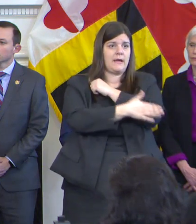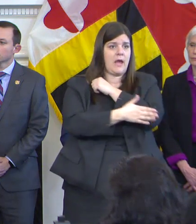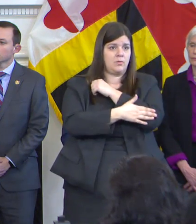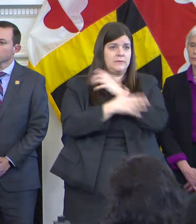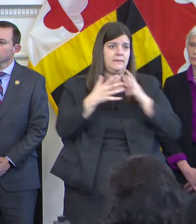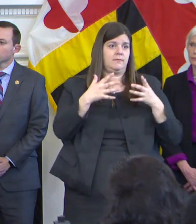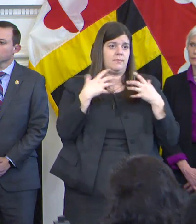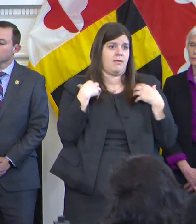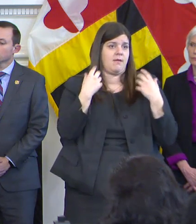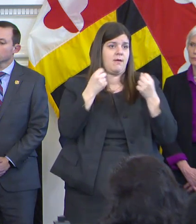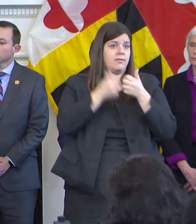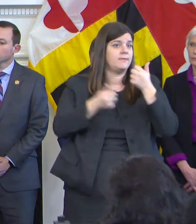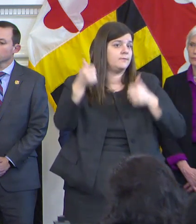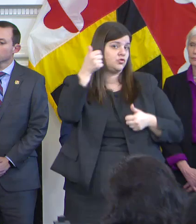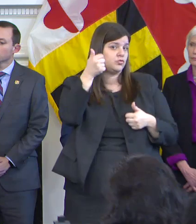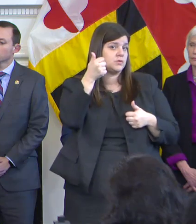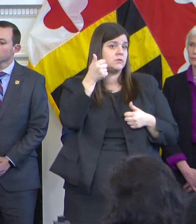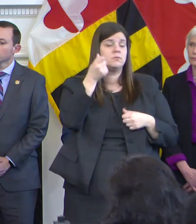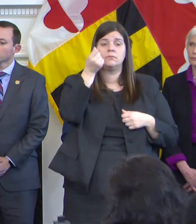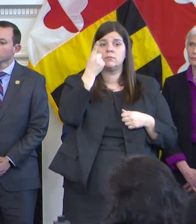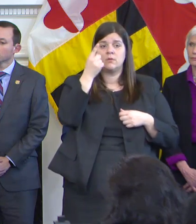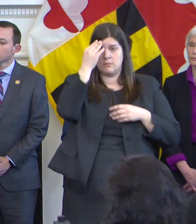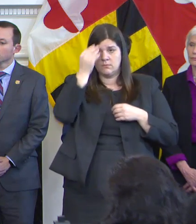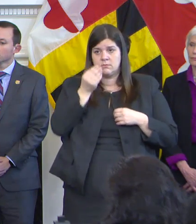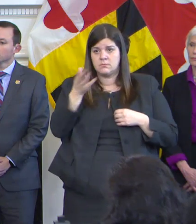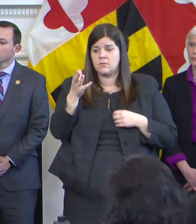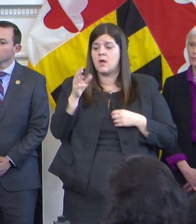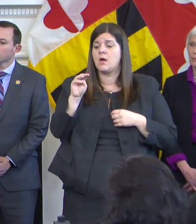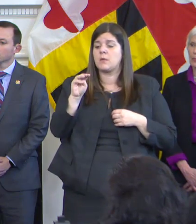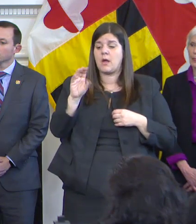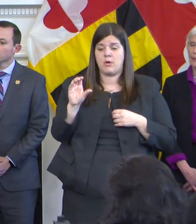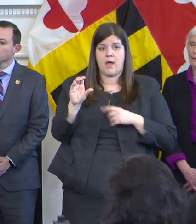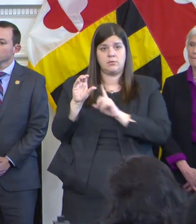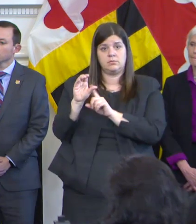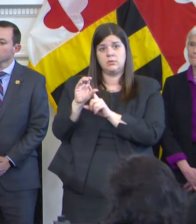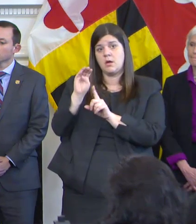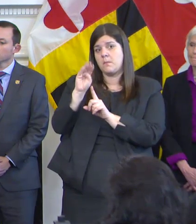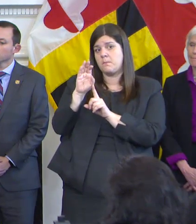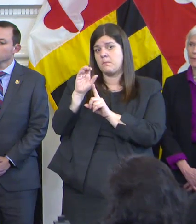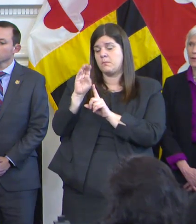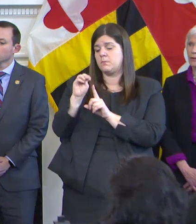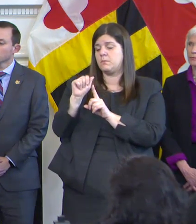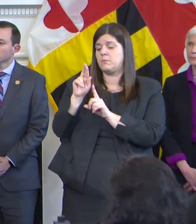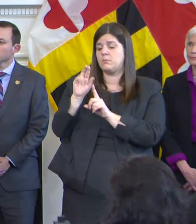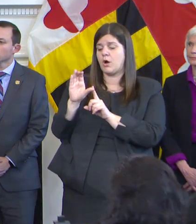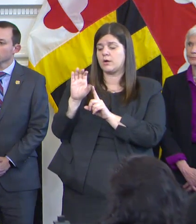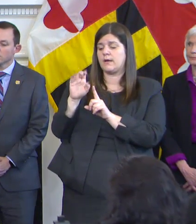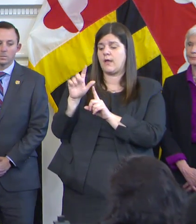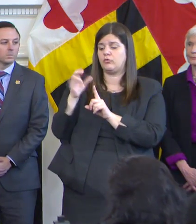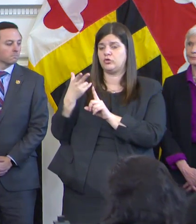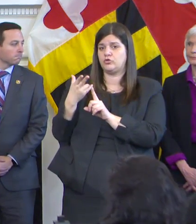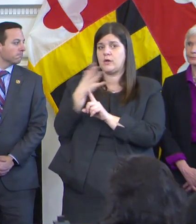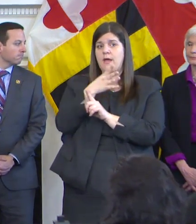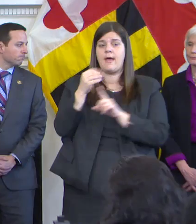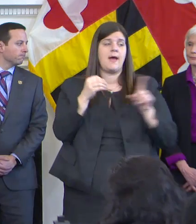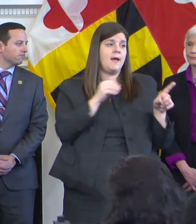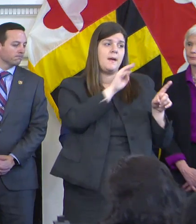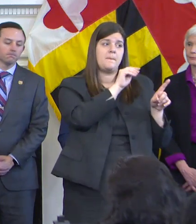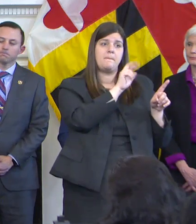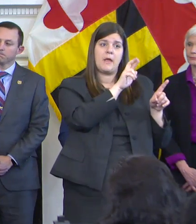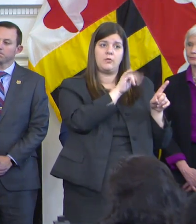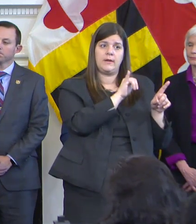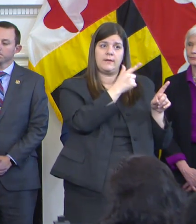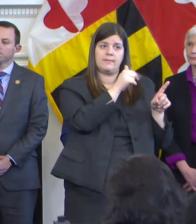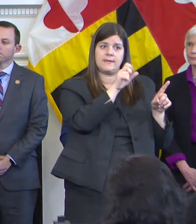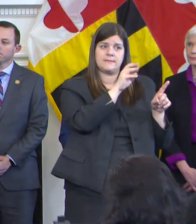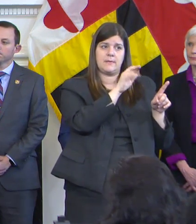Executive Mark Elrich and Harford County Executive Barry Glassman. And I want to thank both of them for joining us here today and for